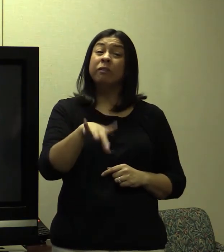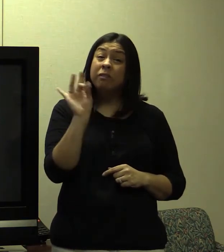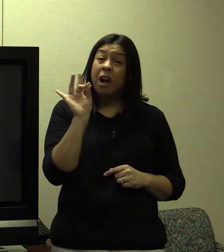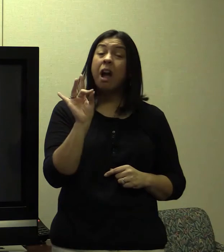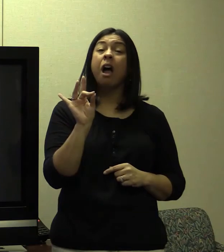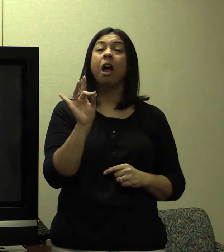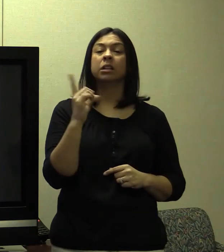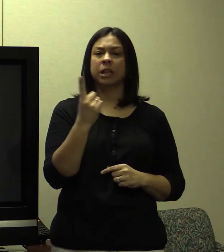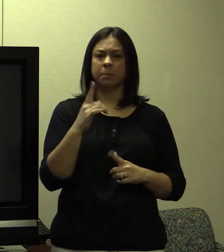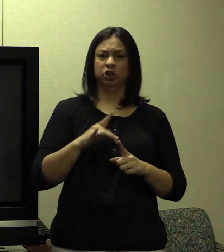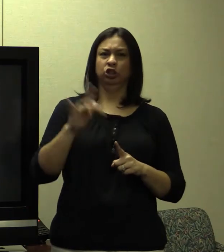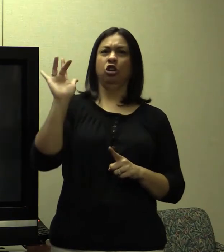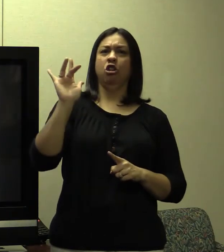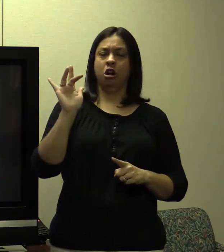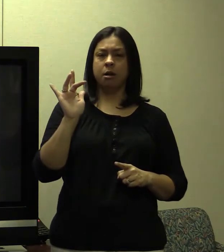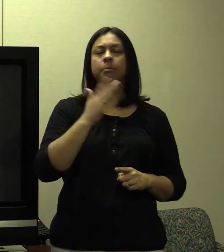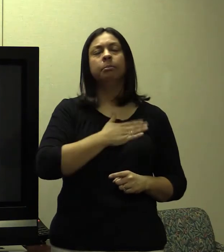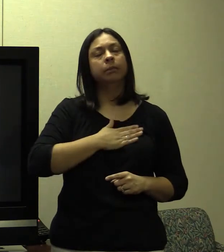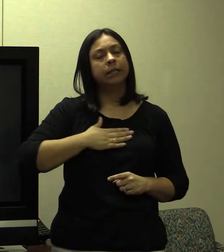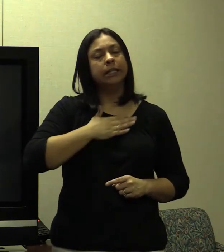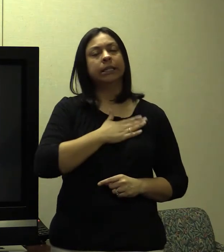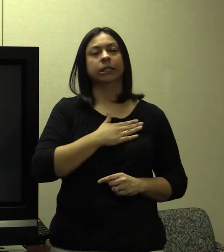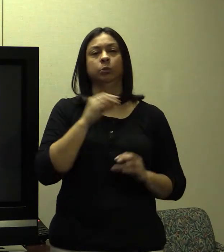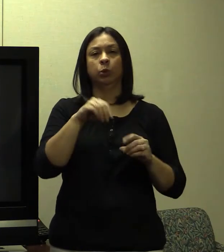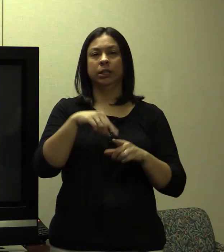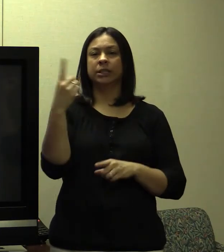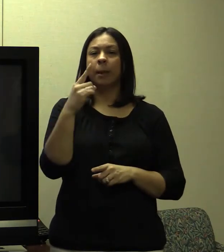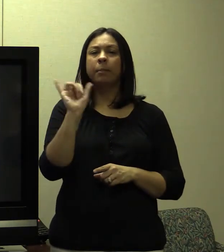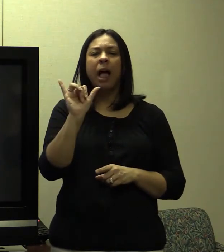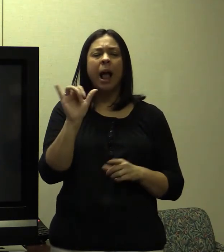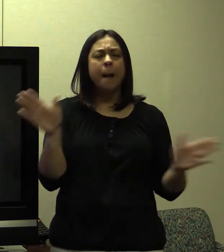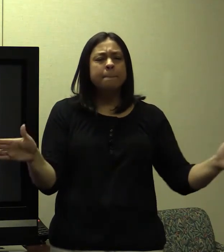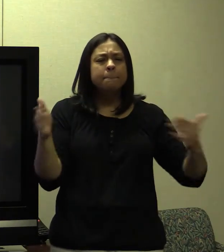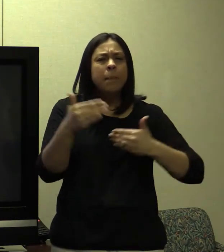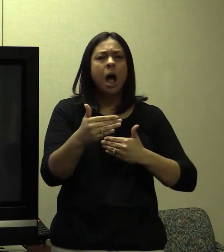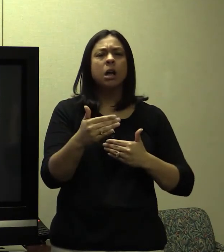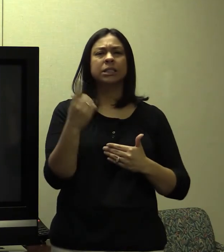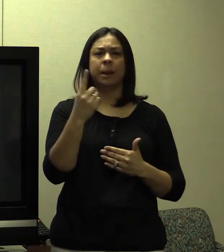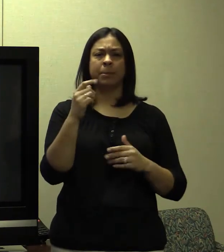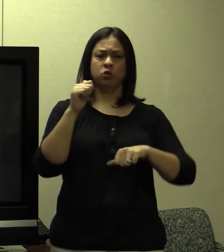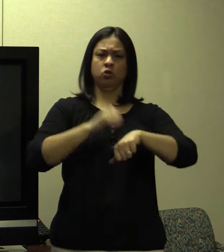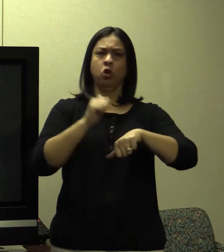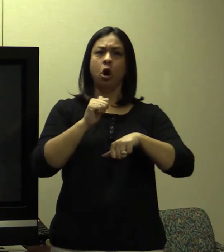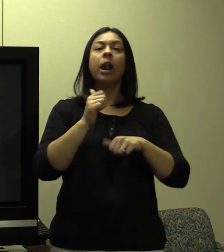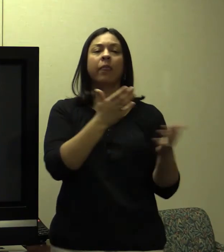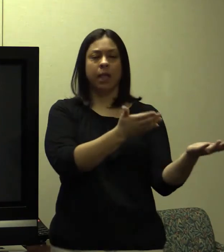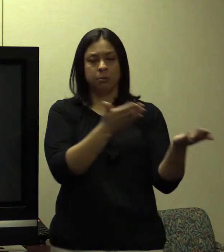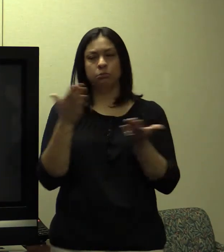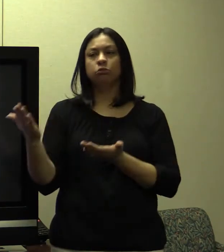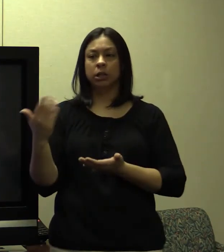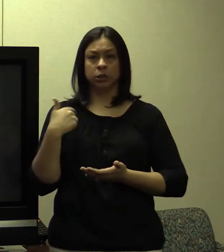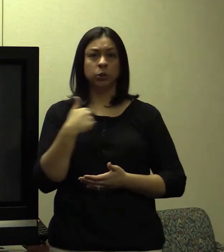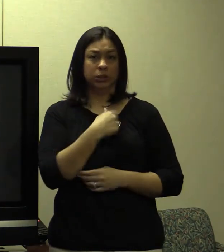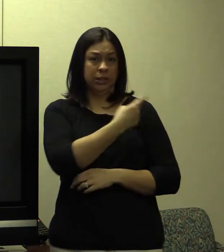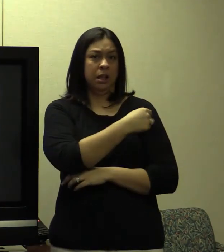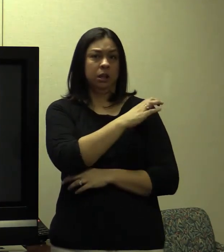is sharp, please put it in something like a box or something rigid and bring it to us, and we will make sure it's disposed